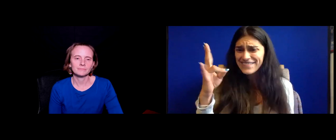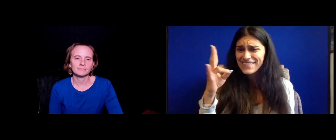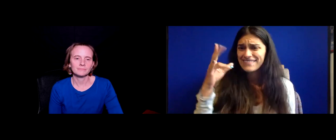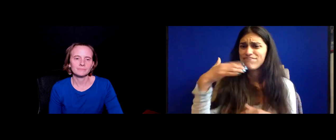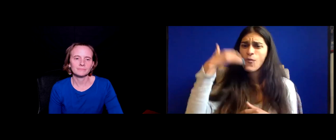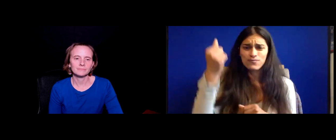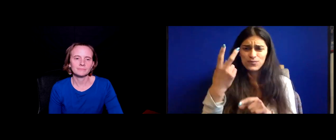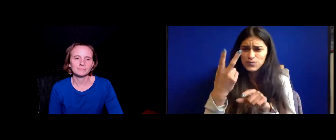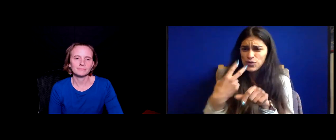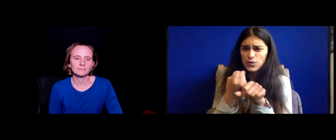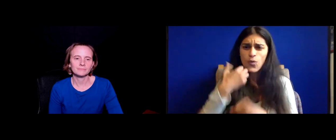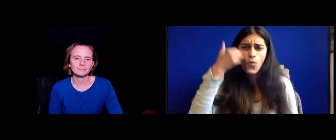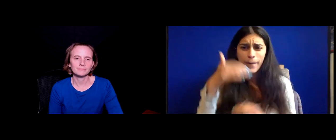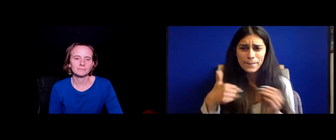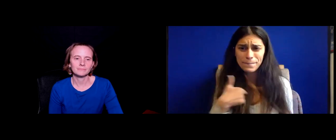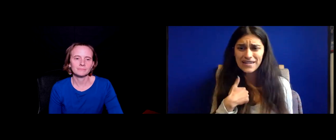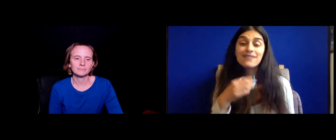just didn't have that experience.